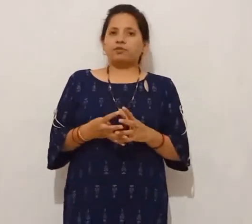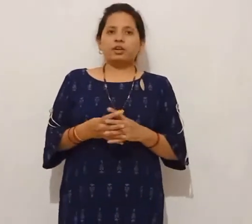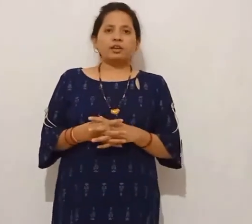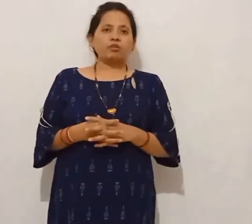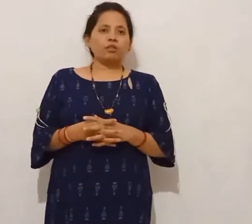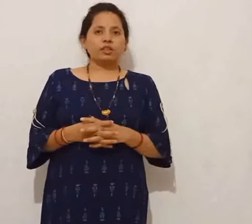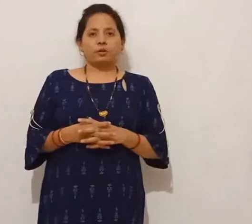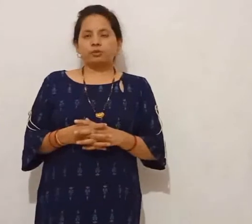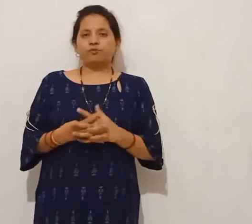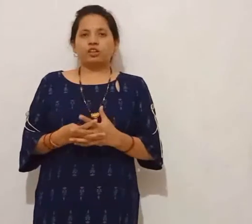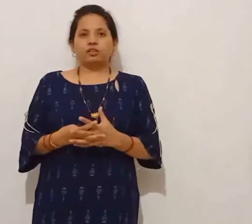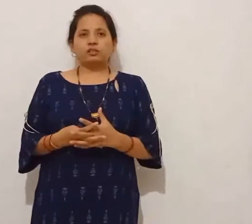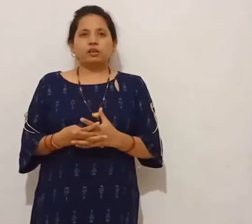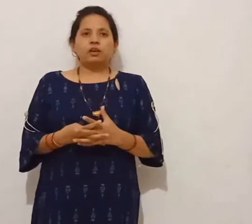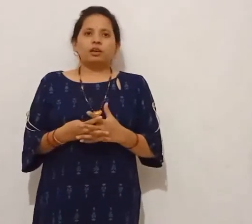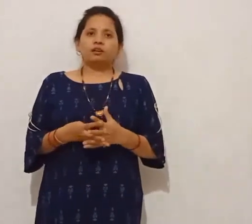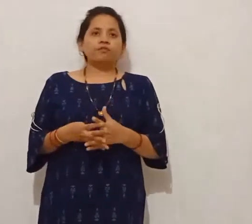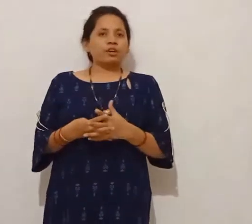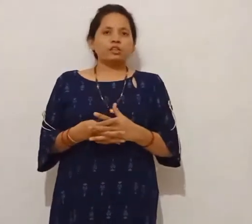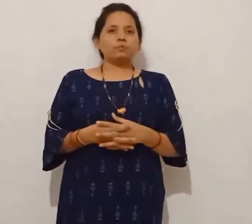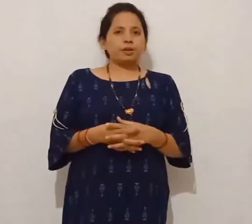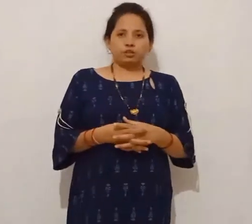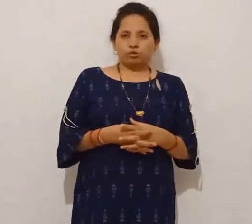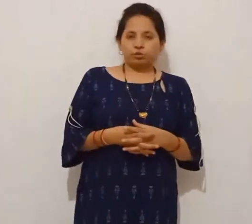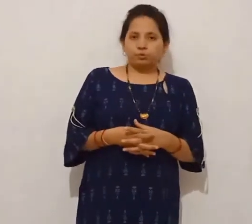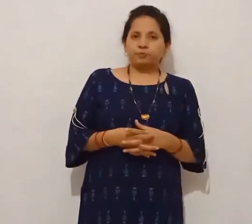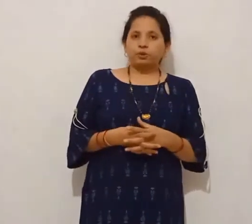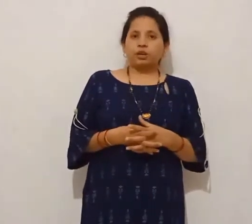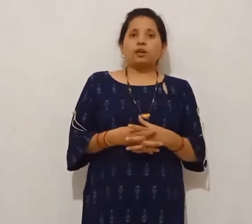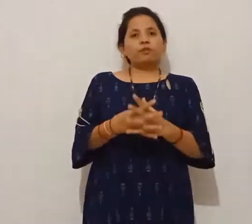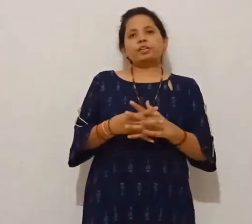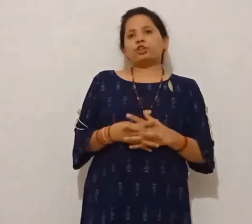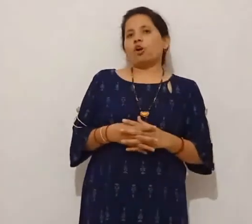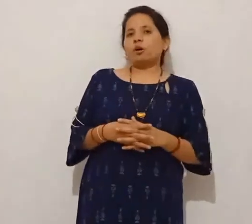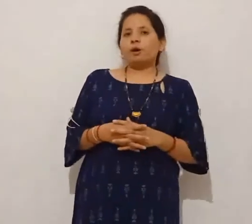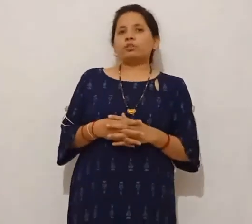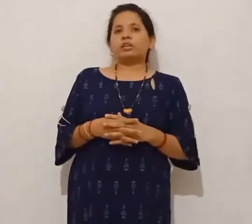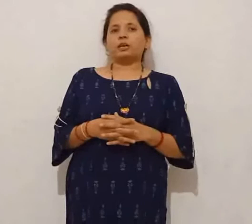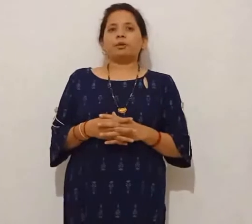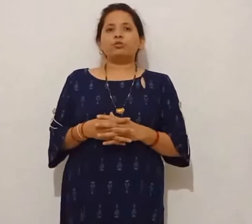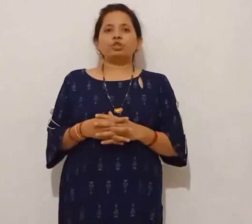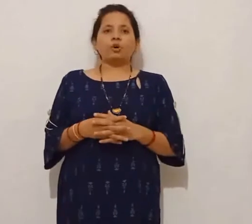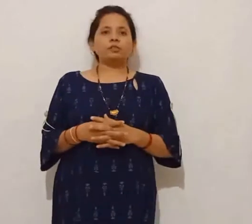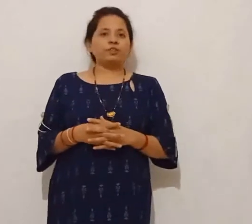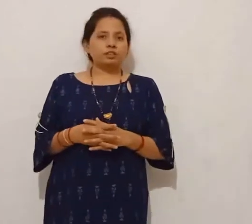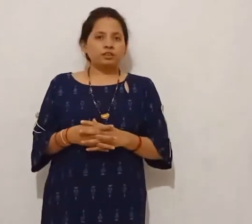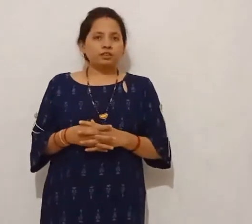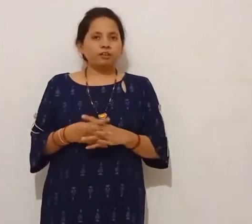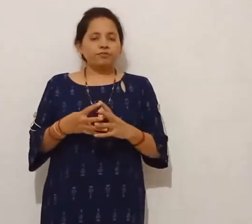can get all types of things in various price also. Okay, we'll talk about the neighborhood shops feature. Then first